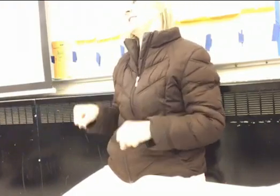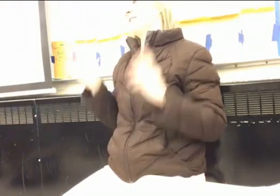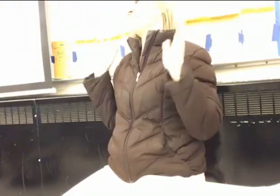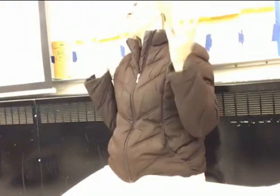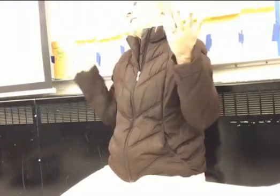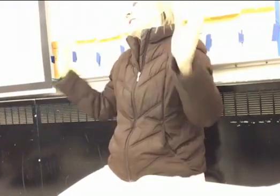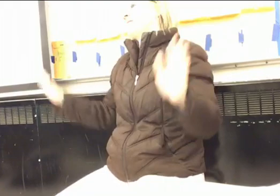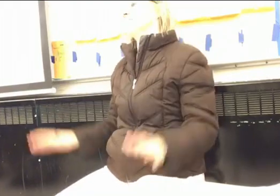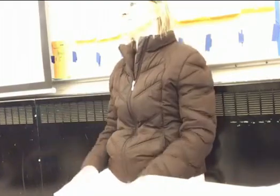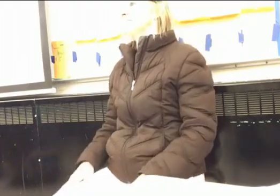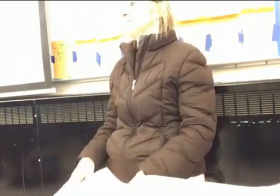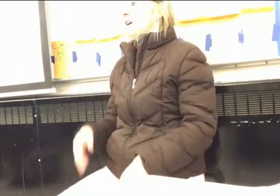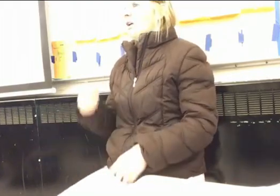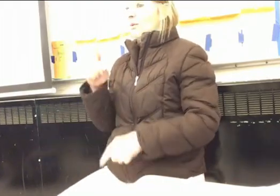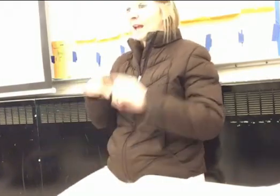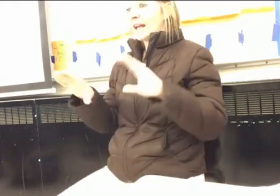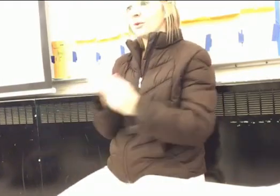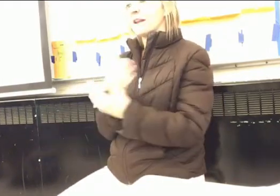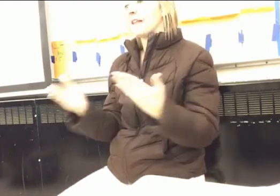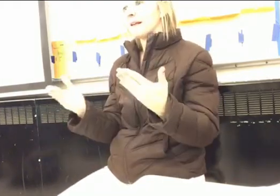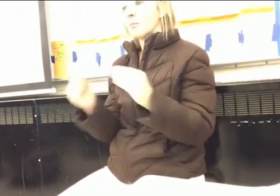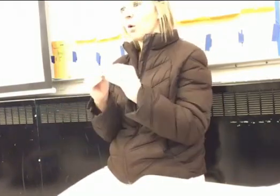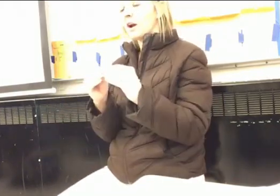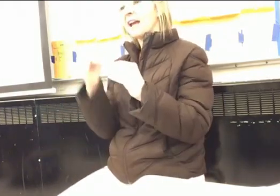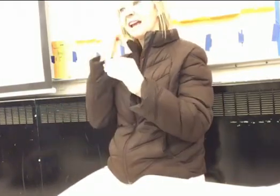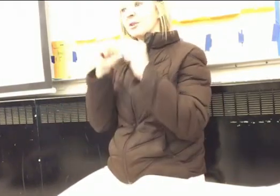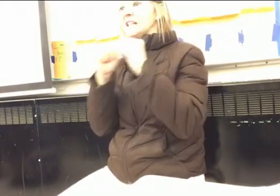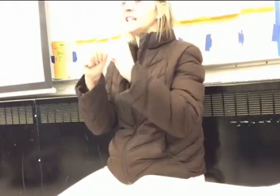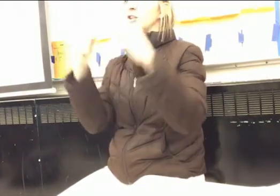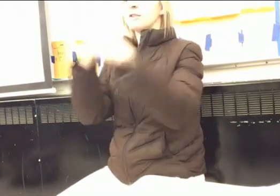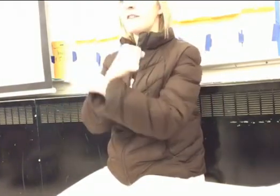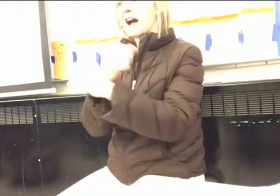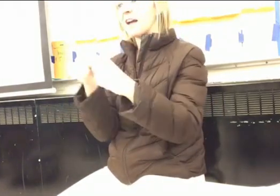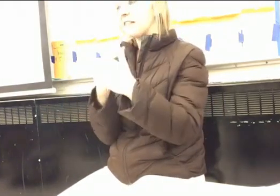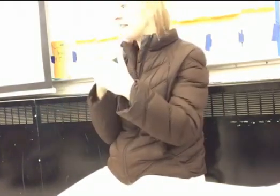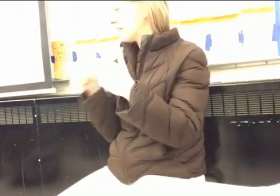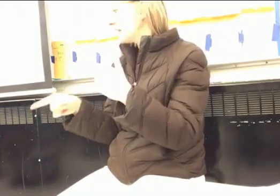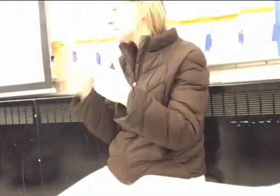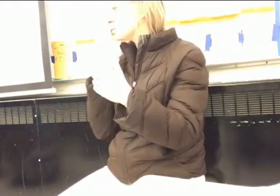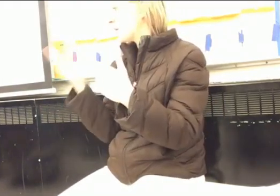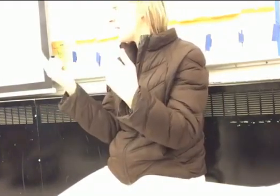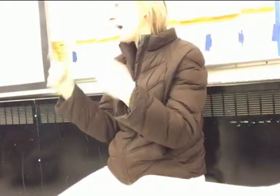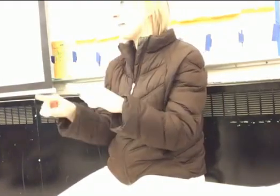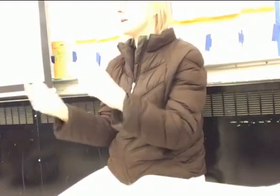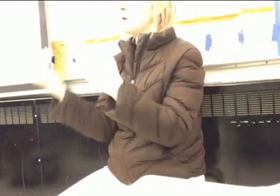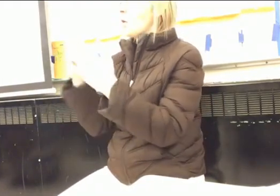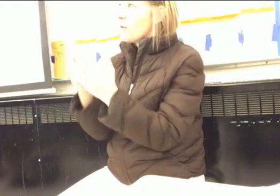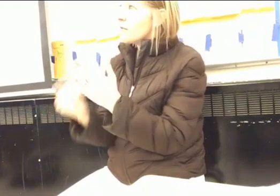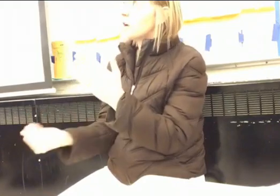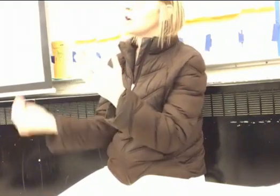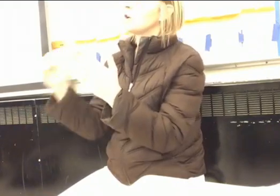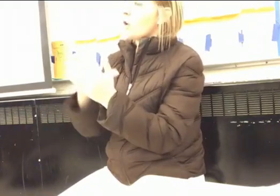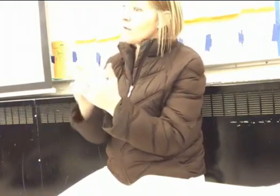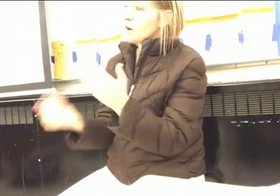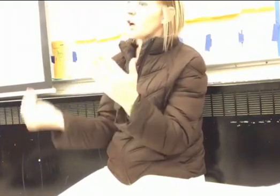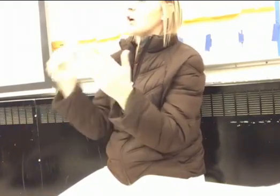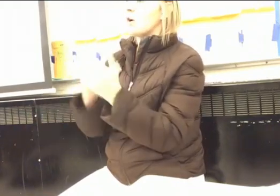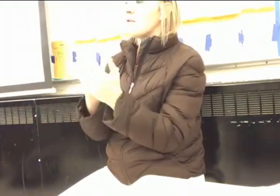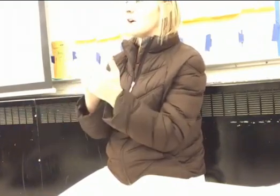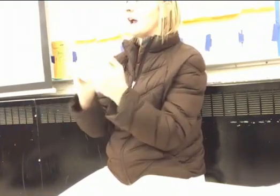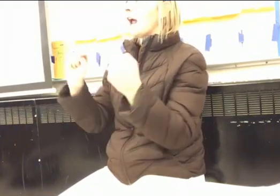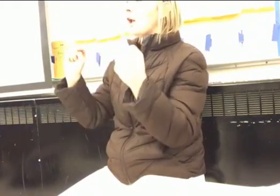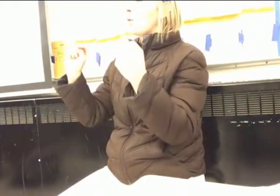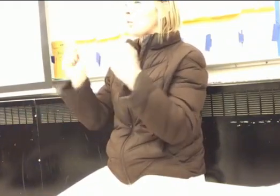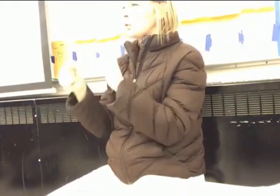say there's nothing more we can do. If we continue to fight, this is just going to happen over and over and over again. And Wounded Knee pretty much becomes